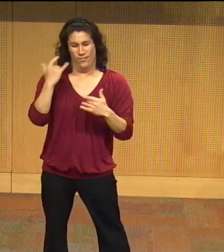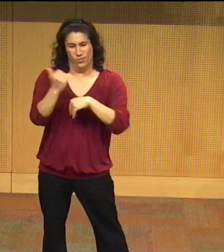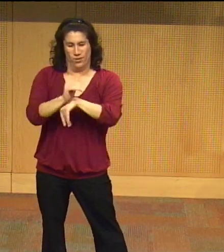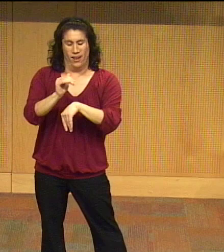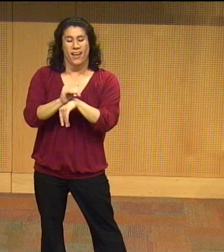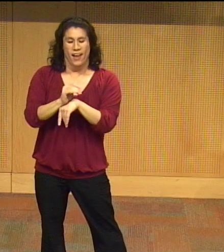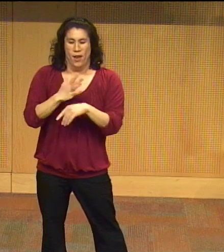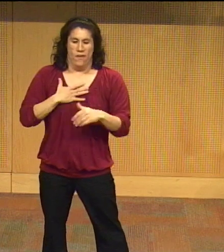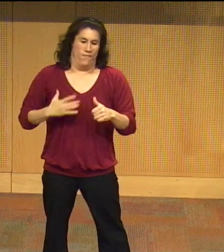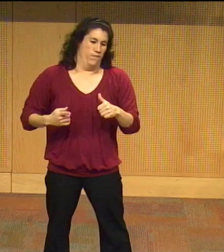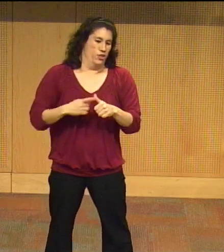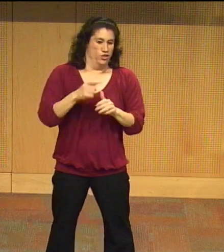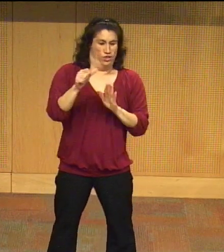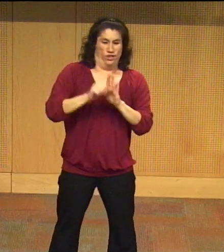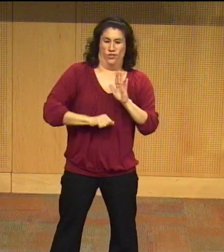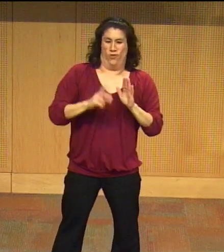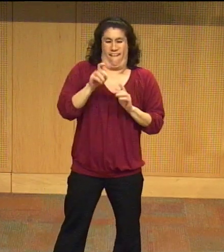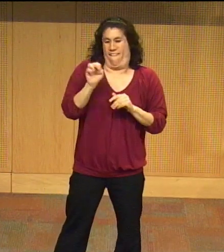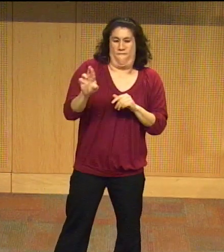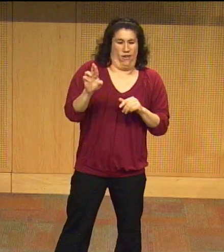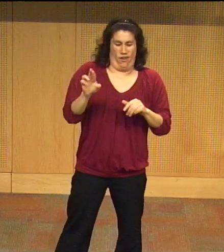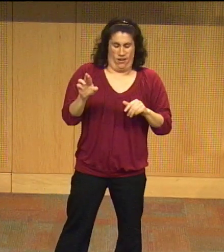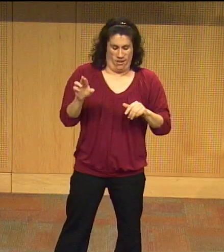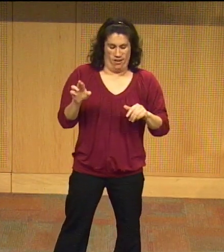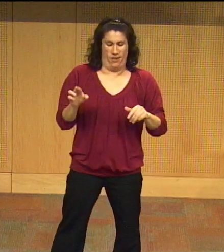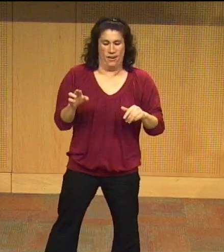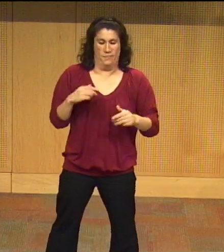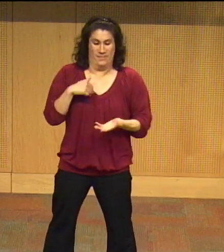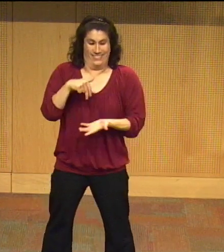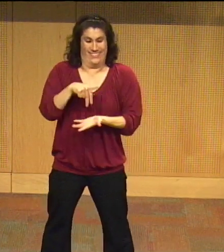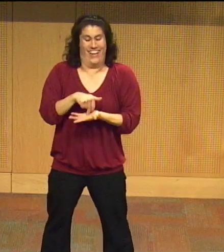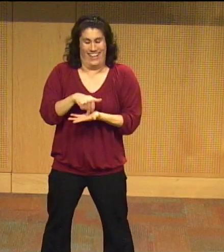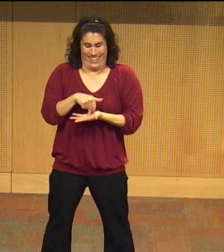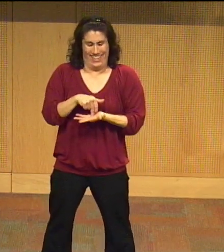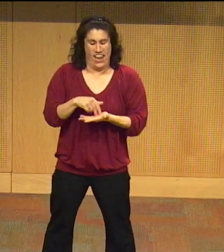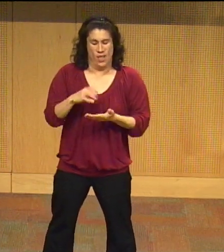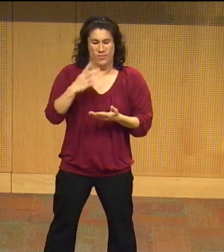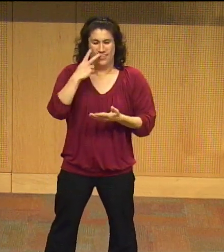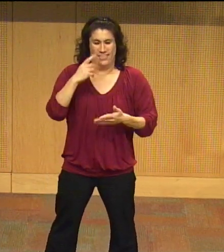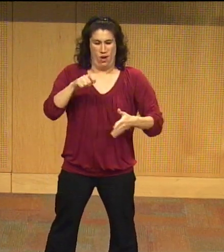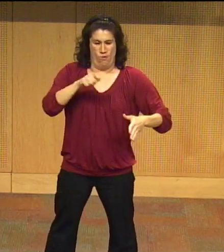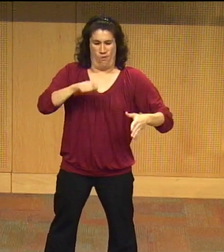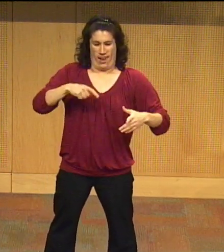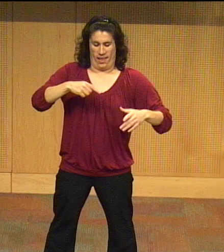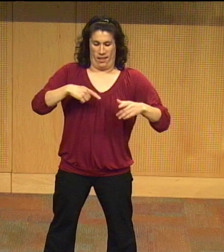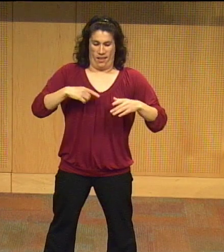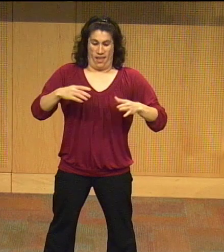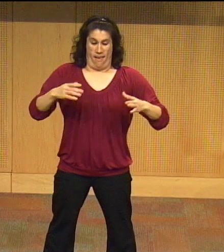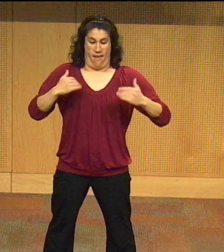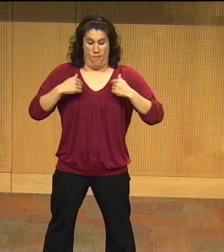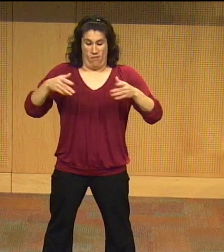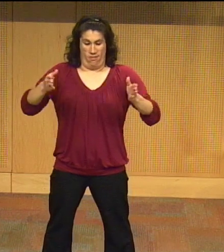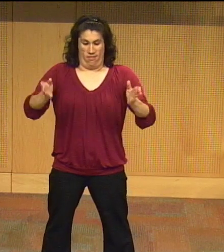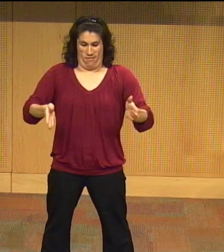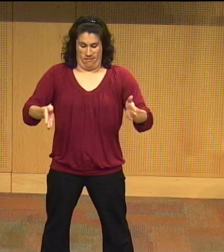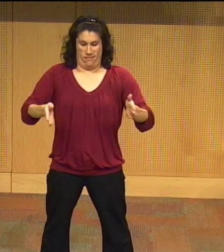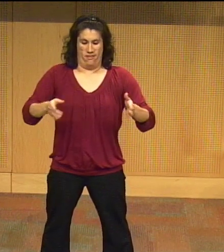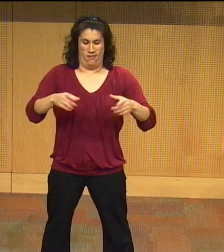were wonderful. I took advantage of all their helpfulness. But for my first surgery ever, I'm standing there and we've got a paper